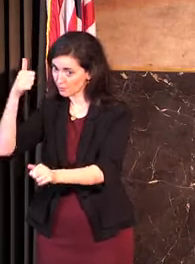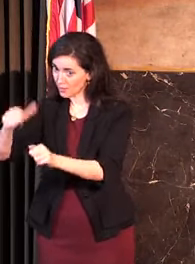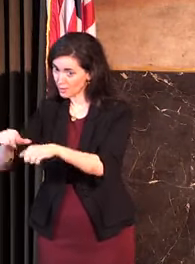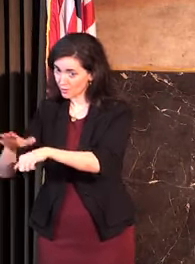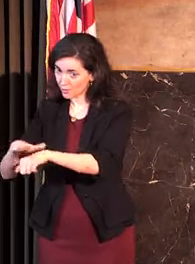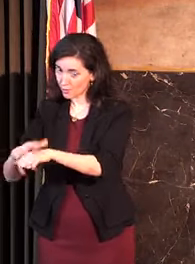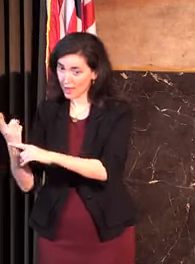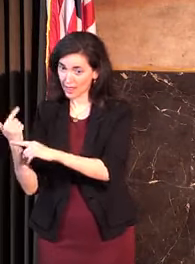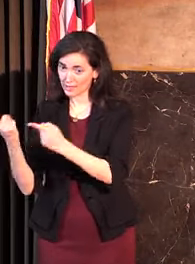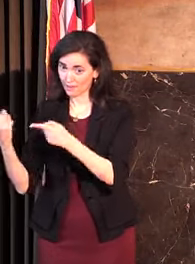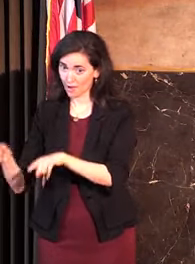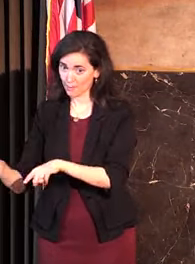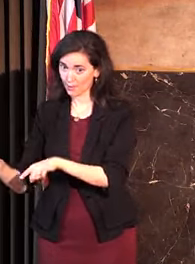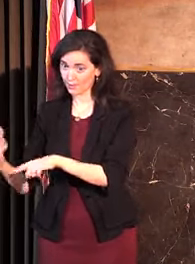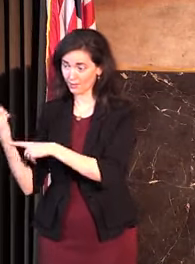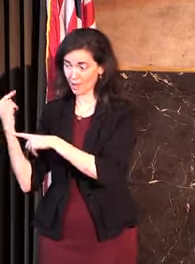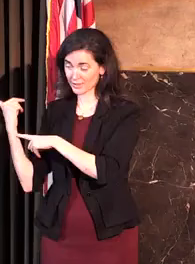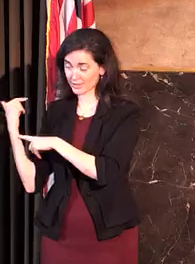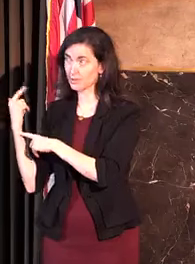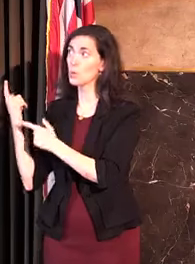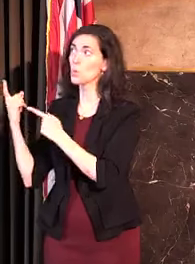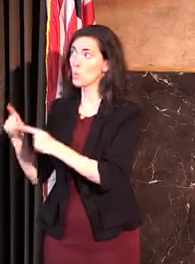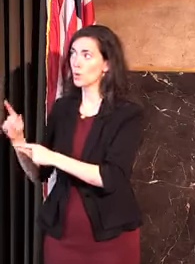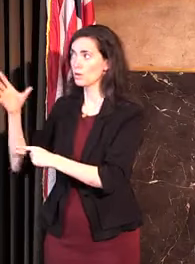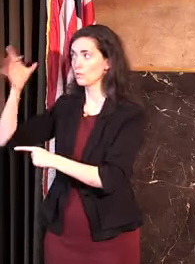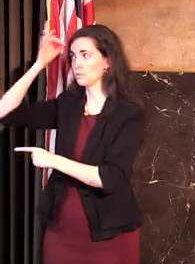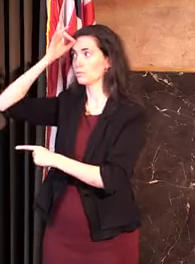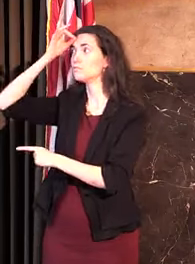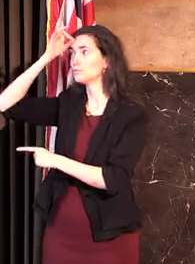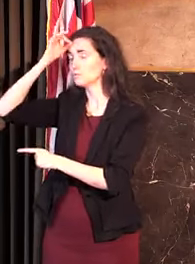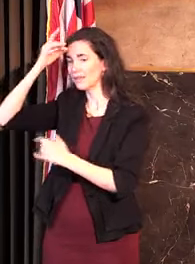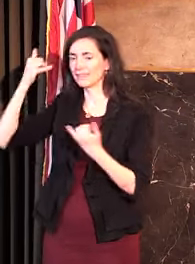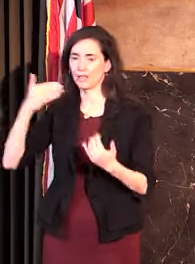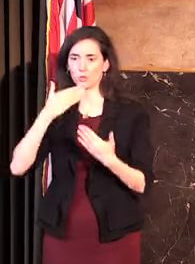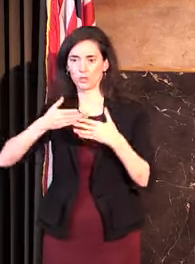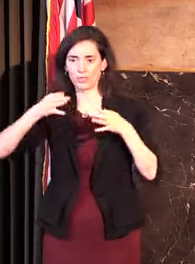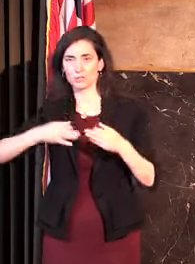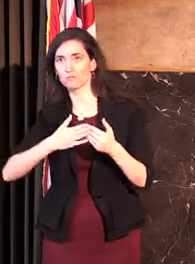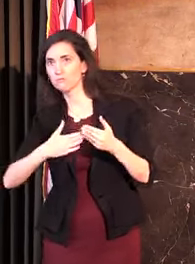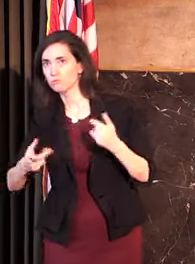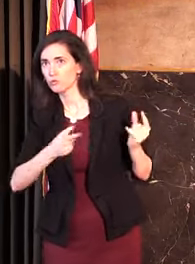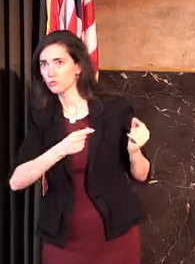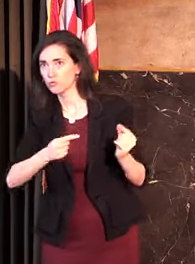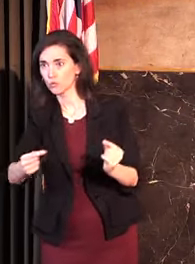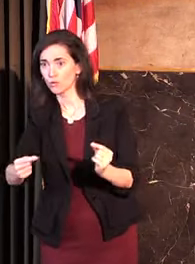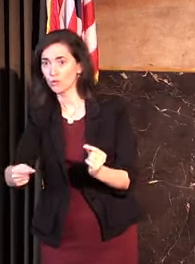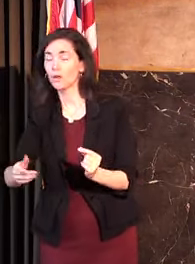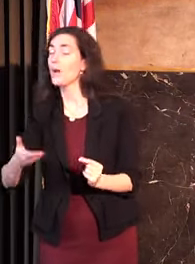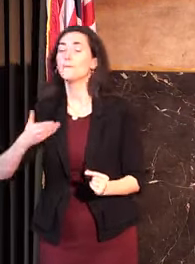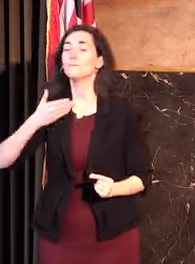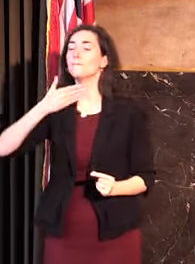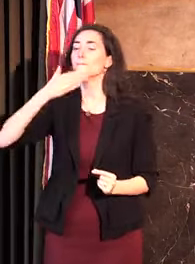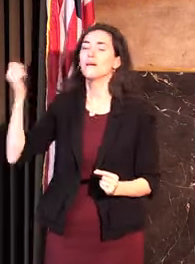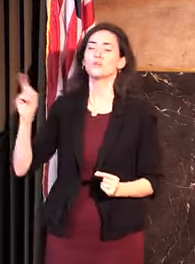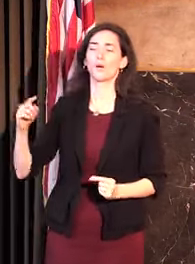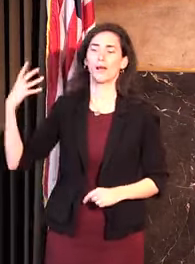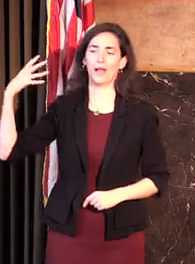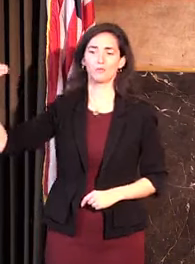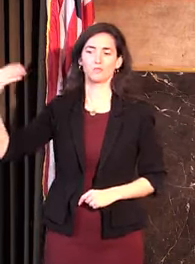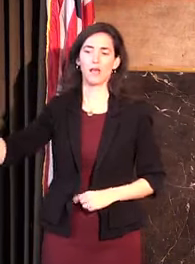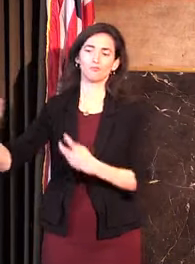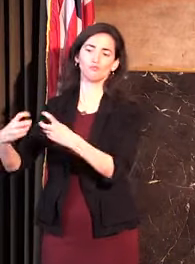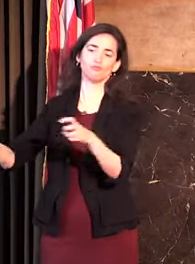last year. So making good decisions, you know, an outdoor event is still 19 times less likely to